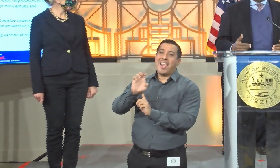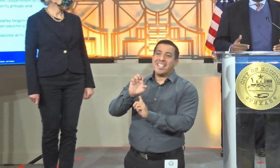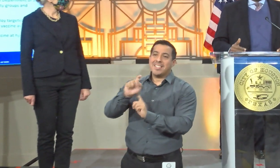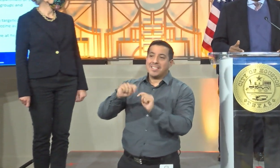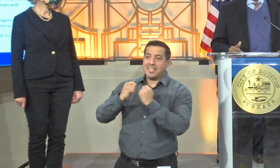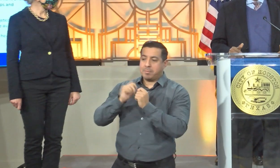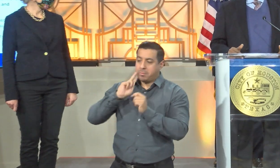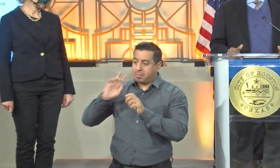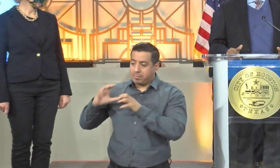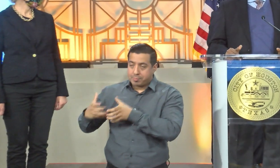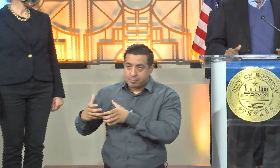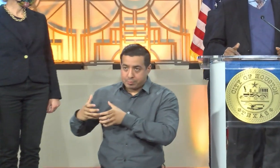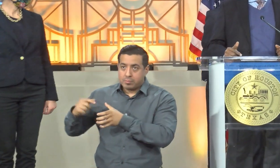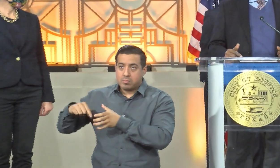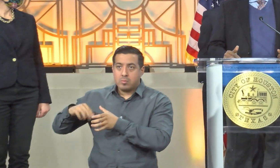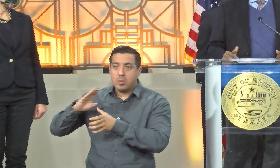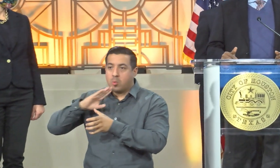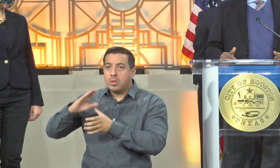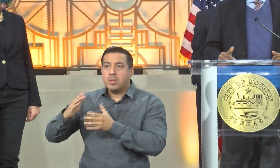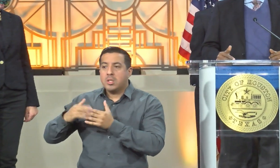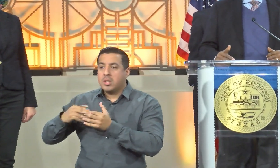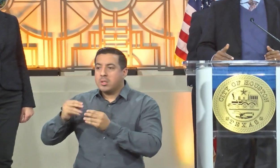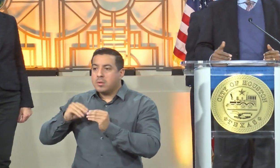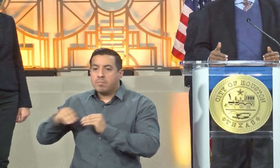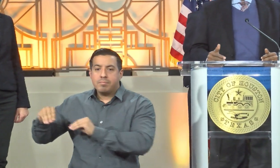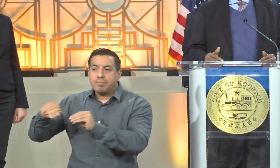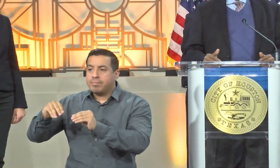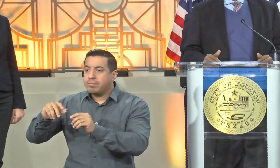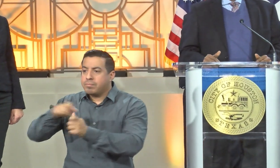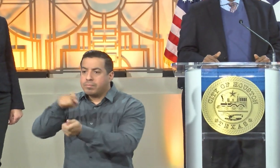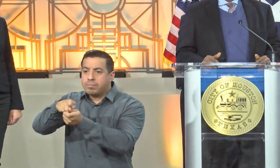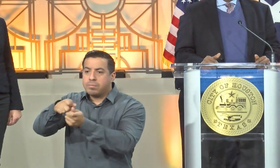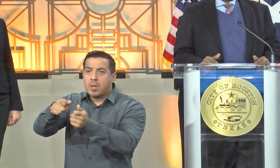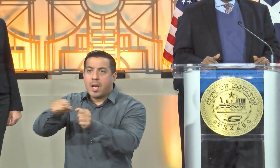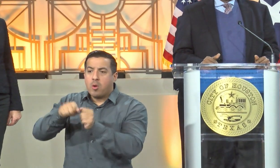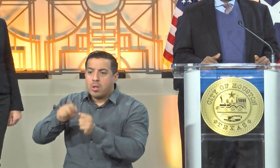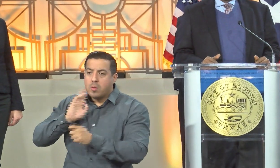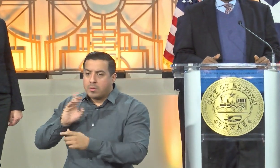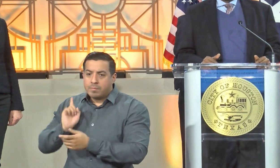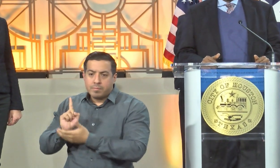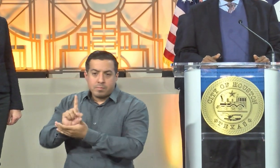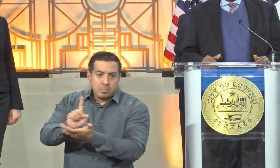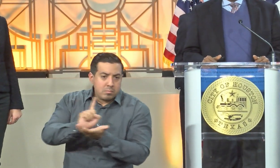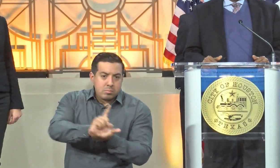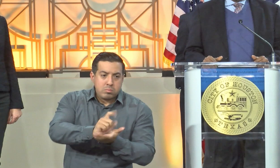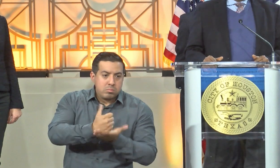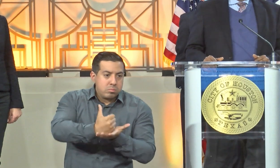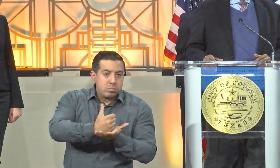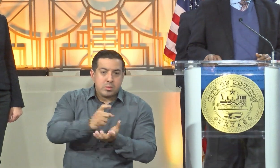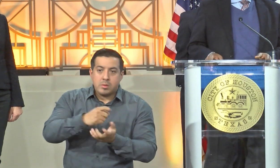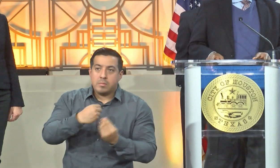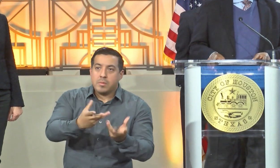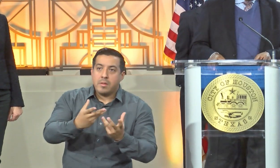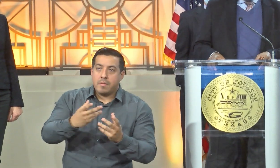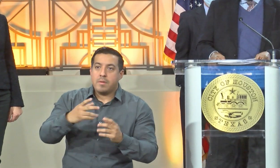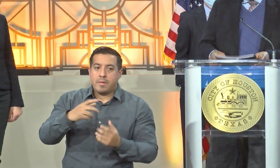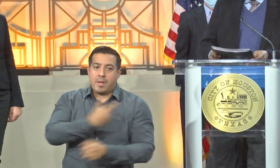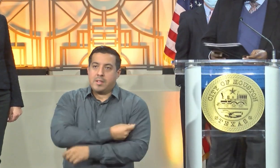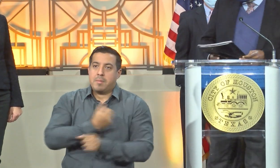that will be able to move around into targeted areas so that we can make sure that we're getting ample vaccine